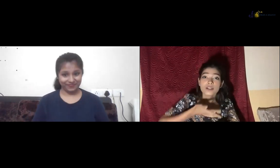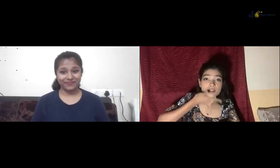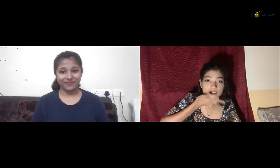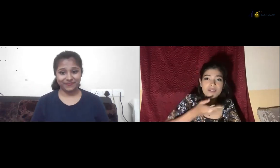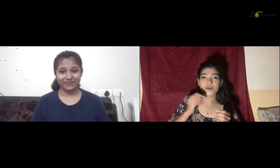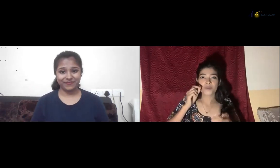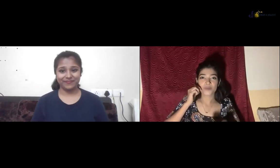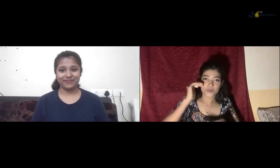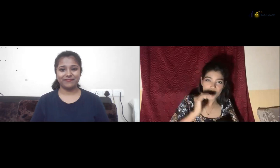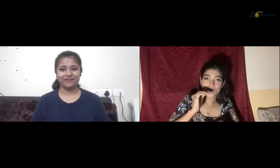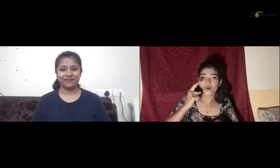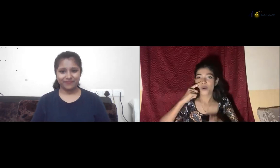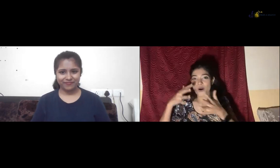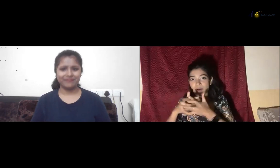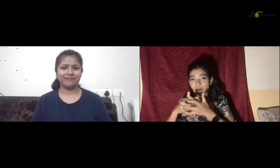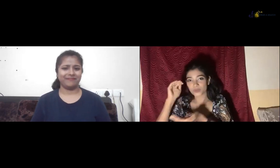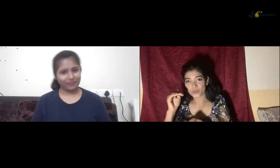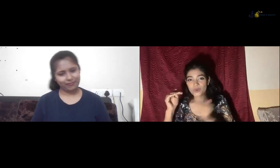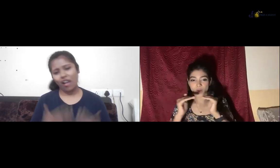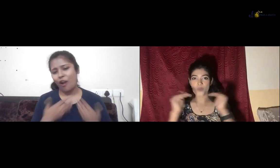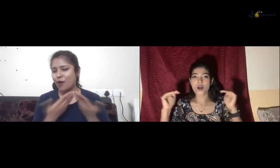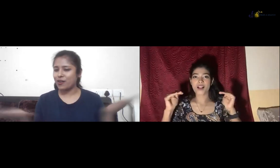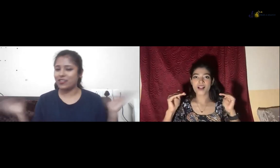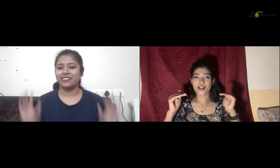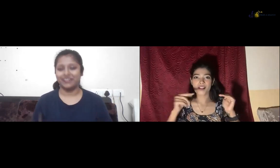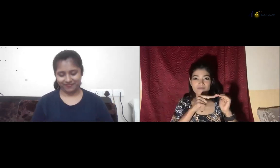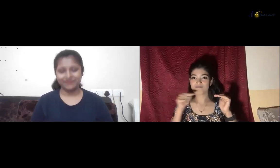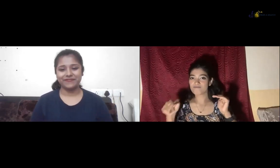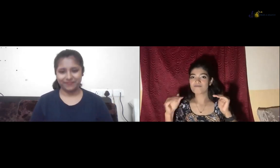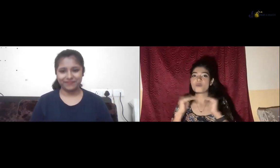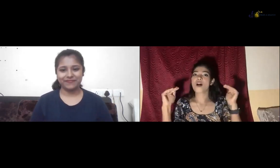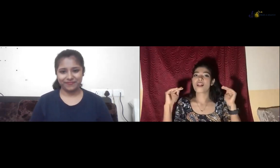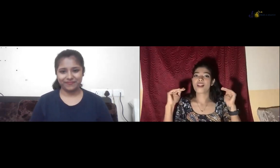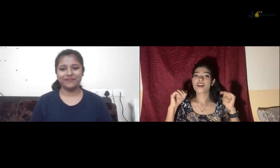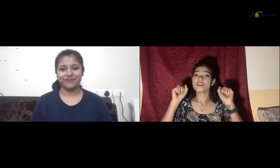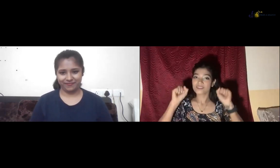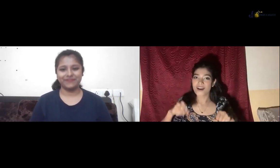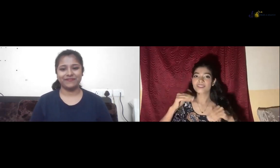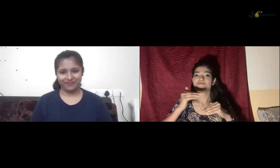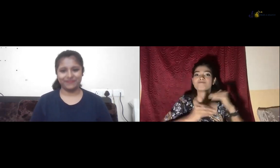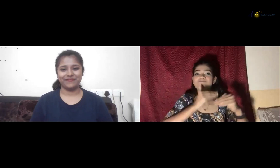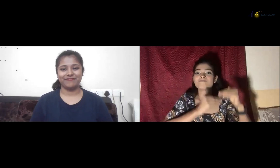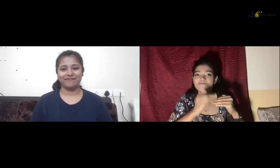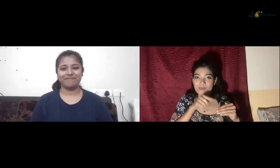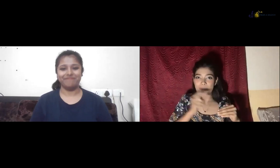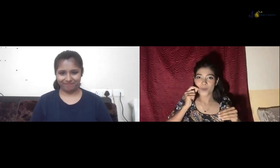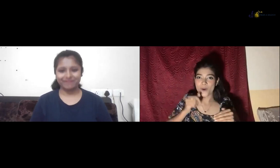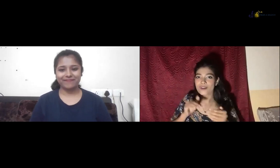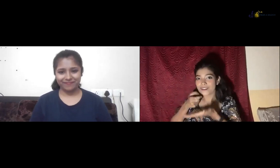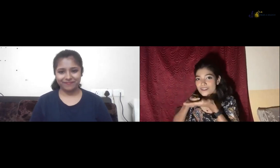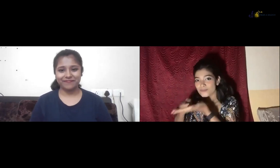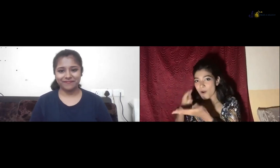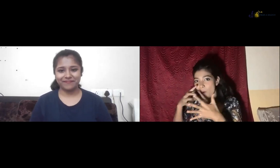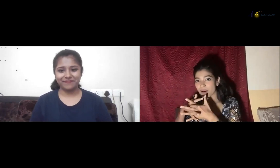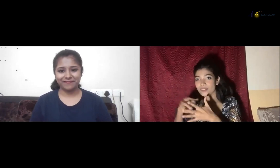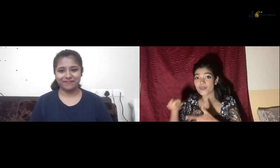Yes, so family they have to teach their child that Yes. boys and girls both are equal.